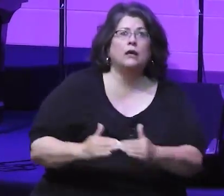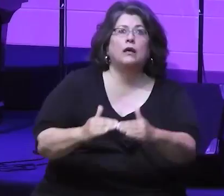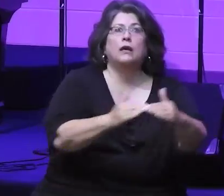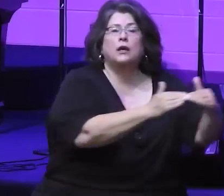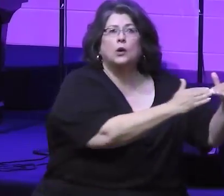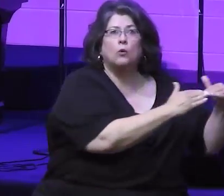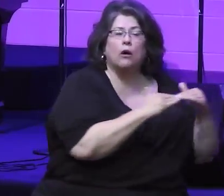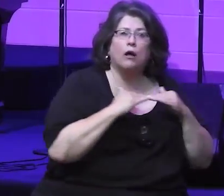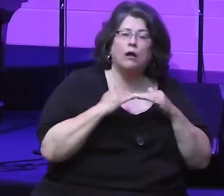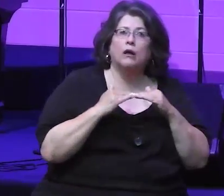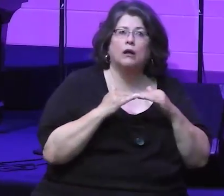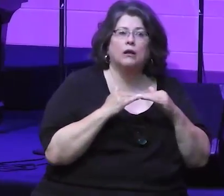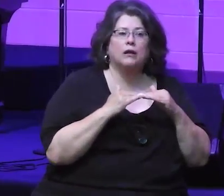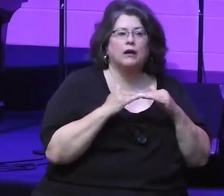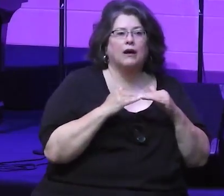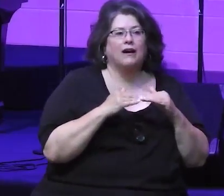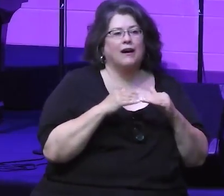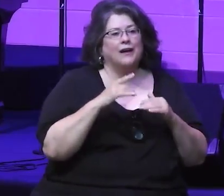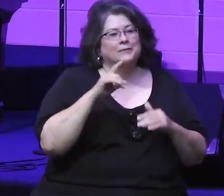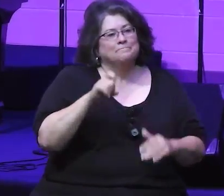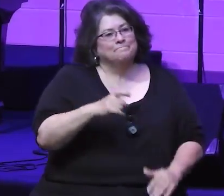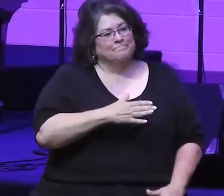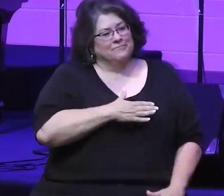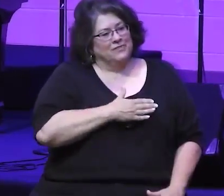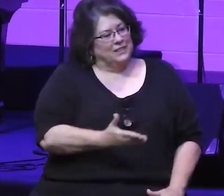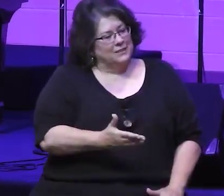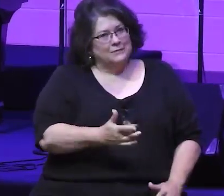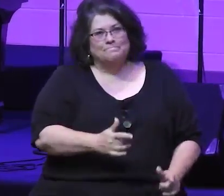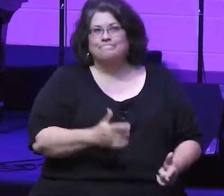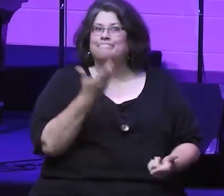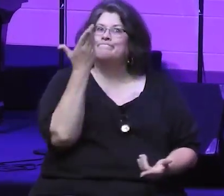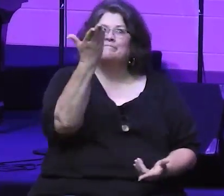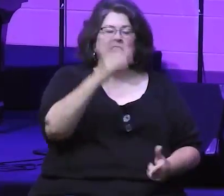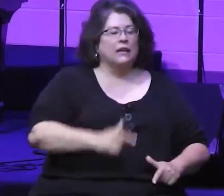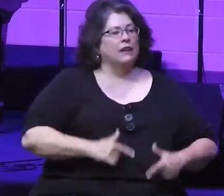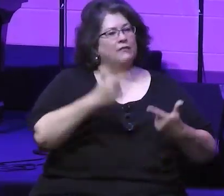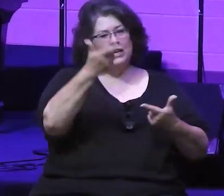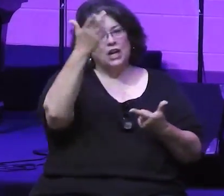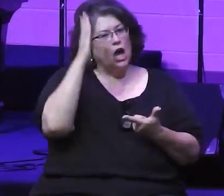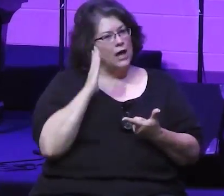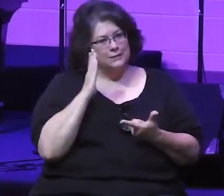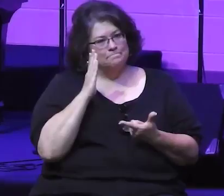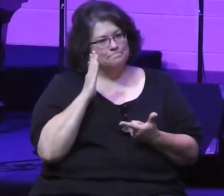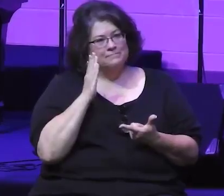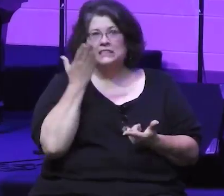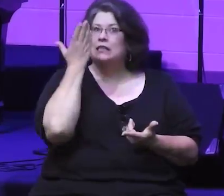that there is a living God, and he is sovereign, and I am not him.